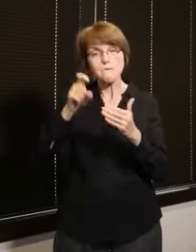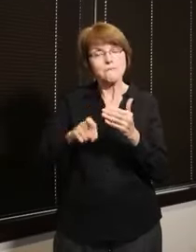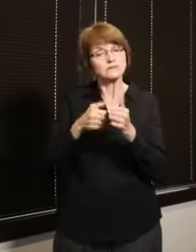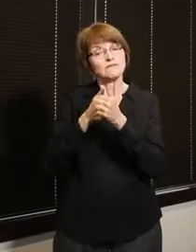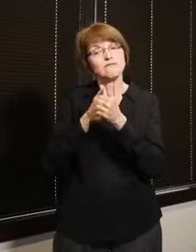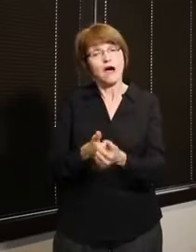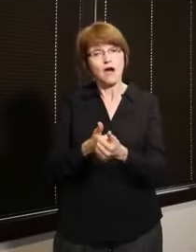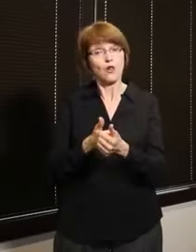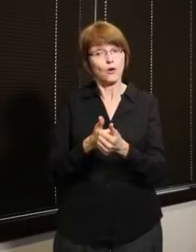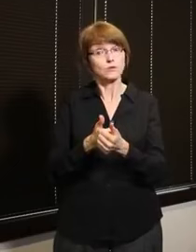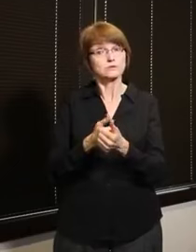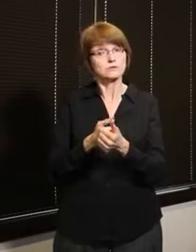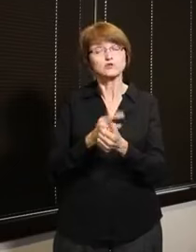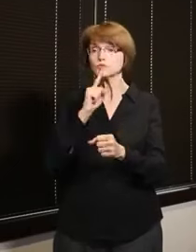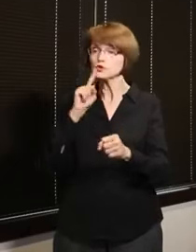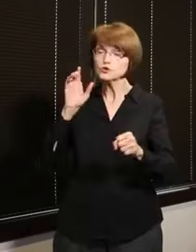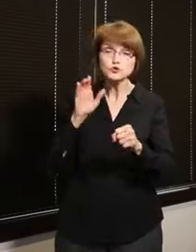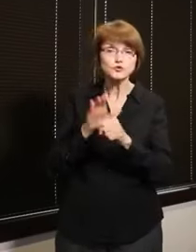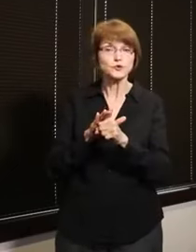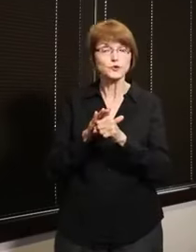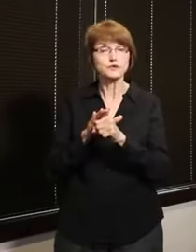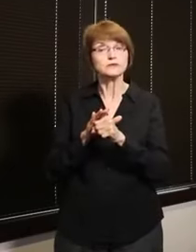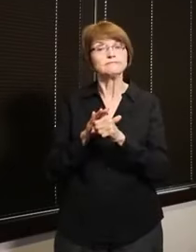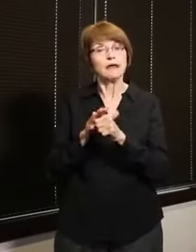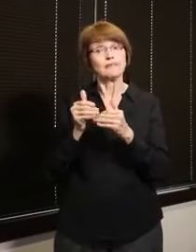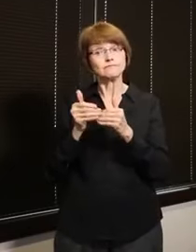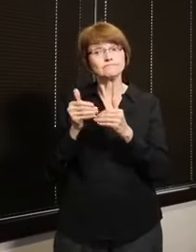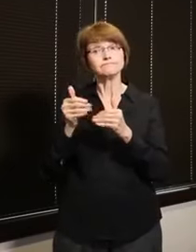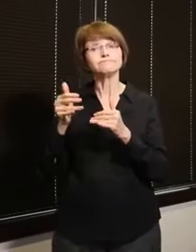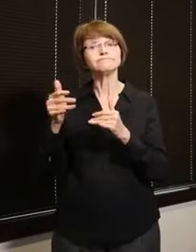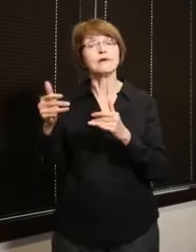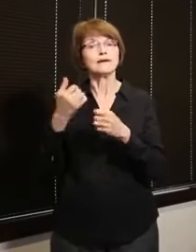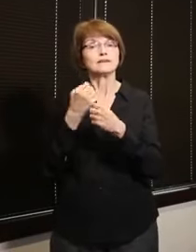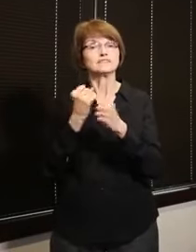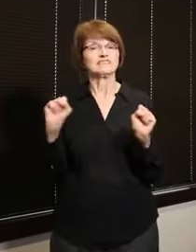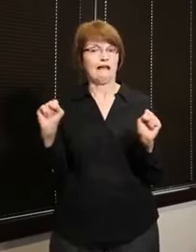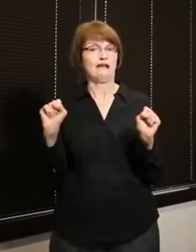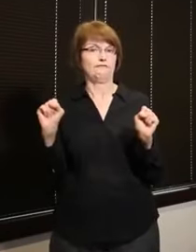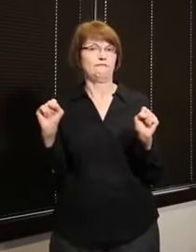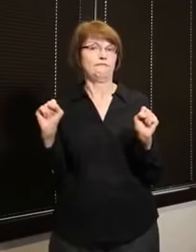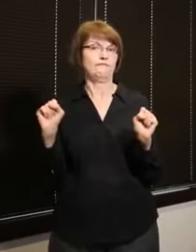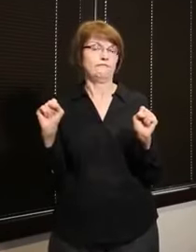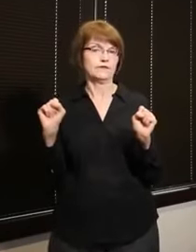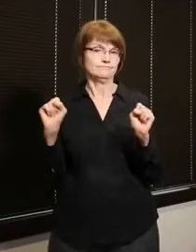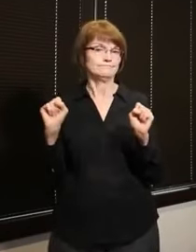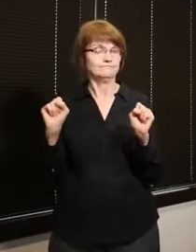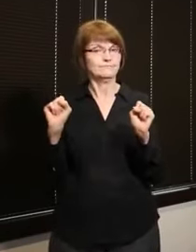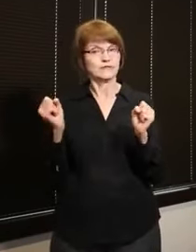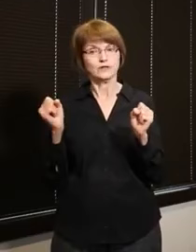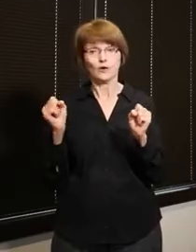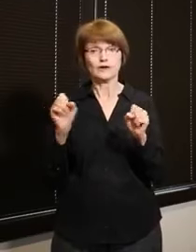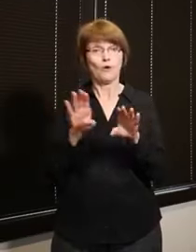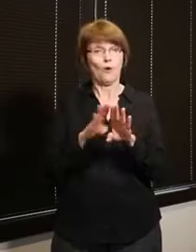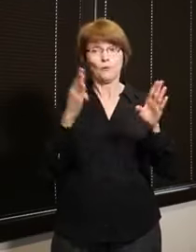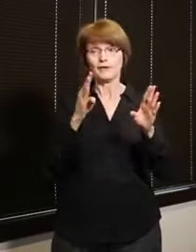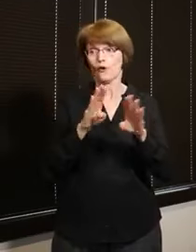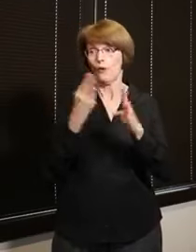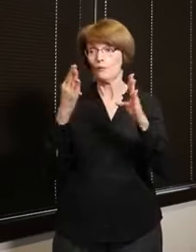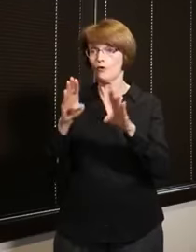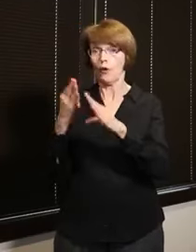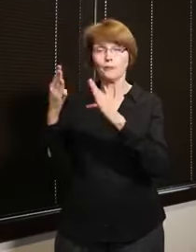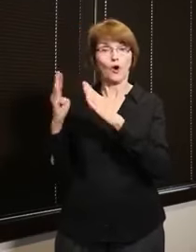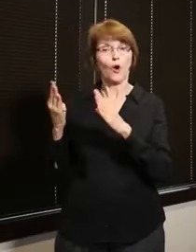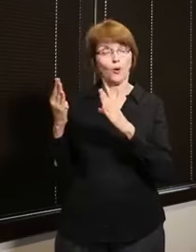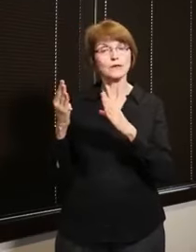make sure that we're going to move forward in a safe and be able to open up different parts of